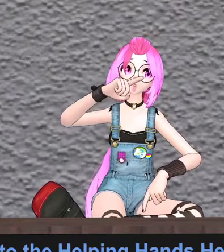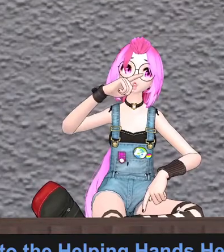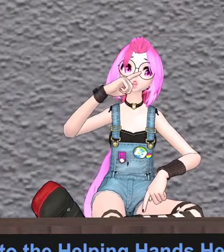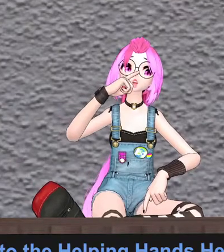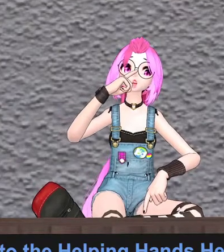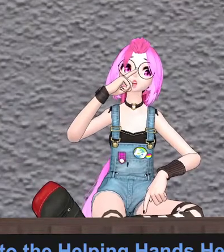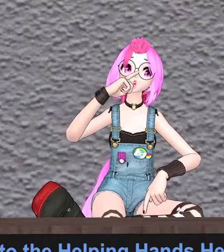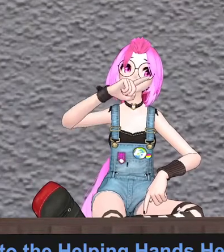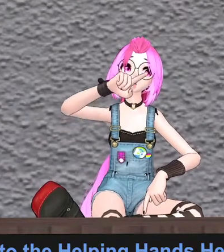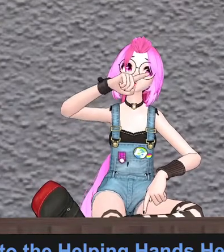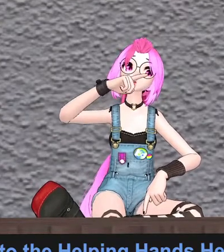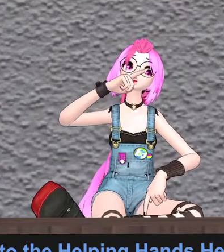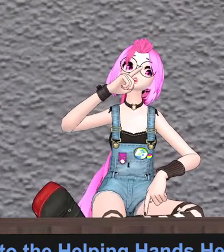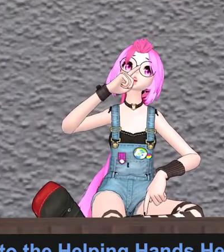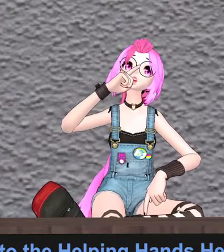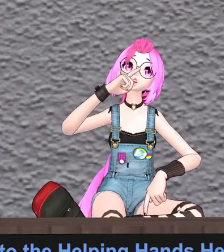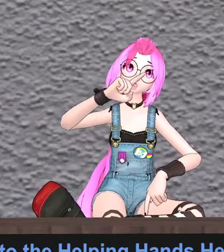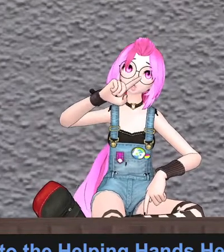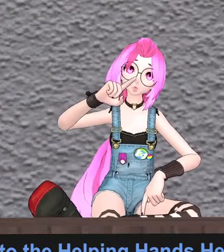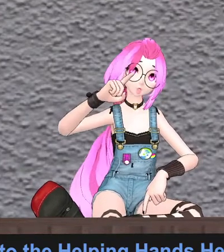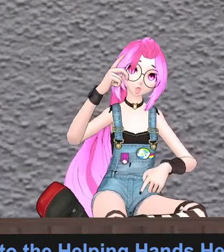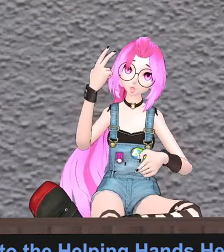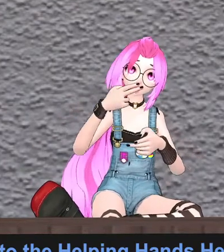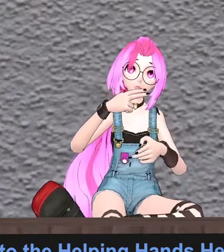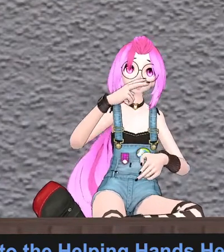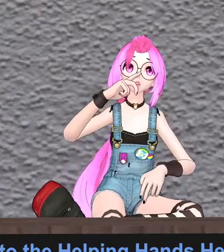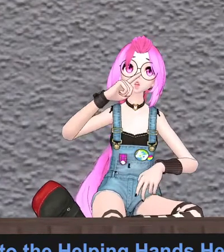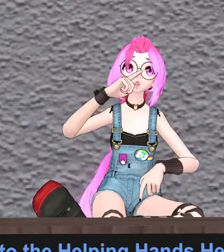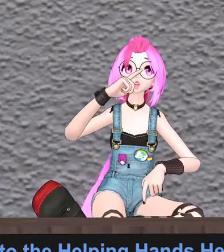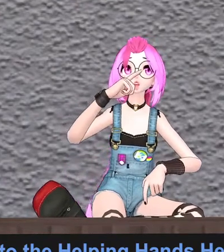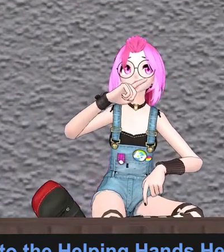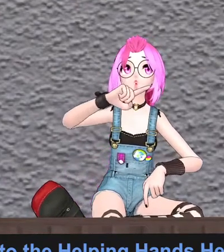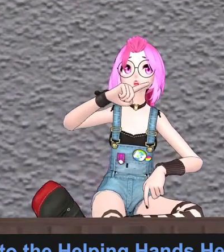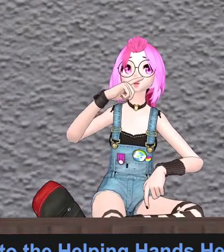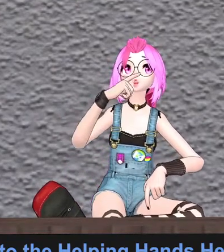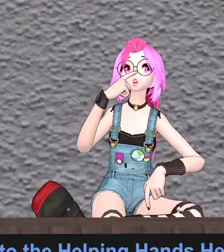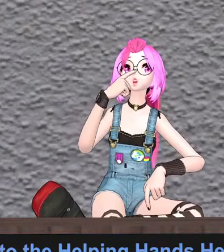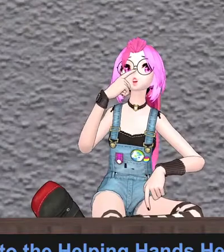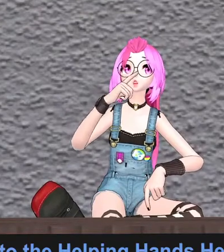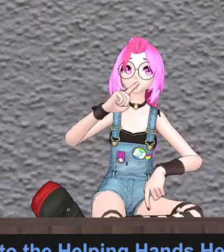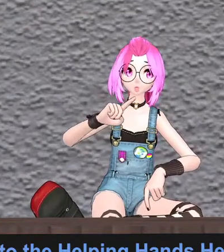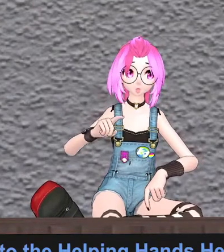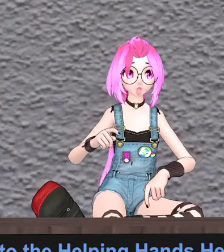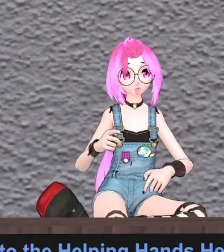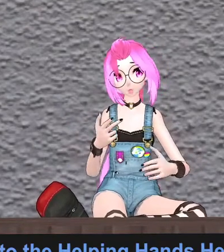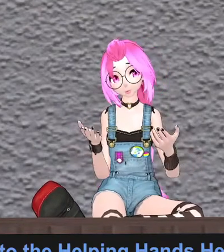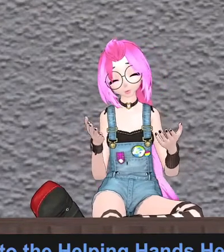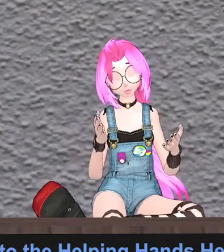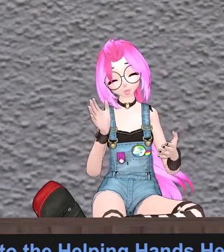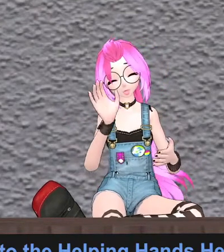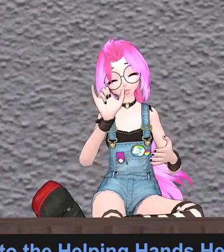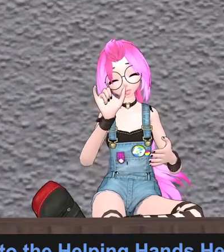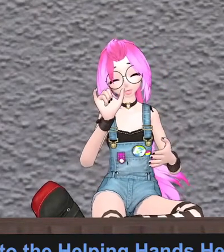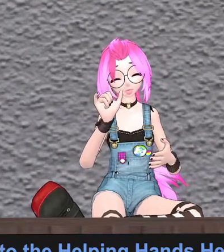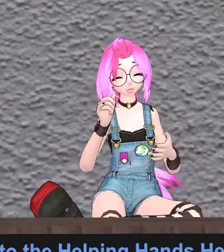your nose, and you kind of go outwards on your nose. This is so hard to do in VR. I don't know why I put this on my list. And it's a little silly,